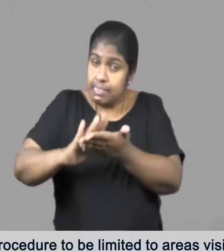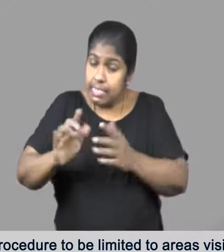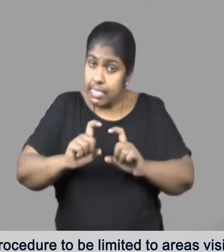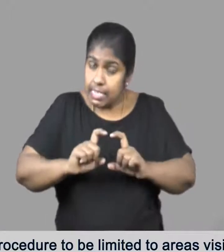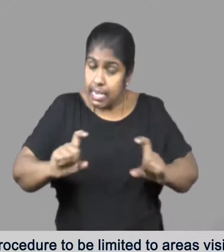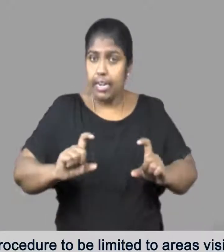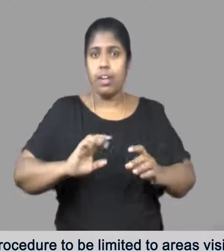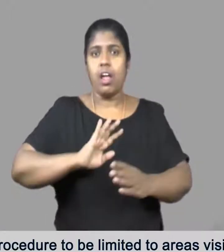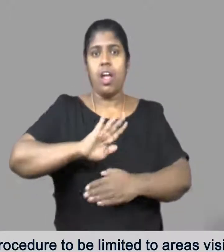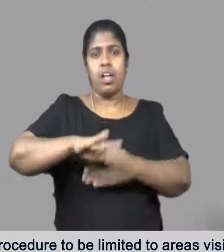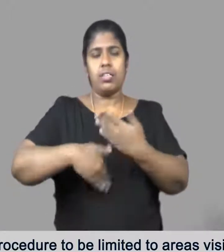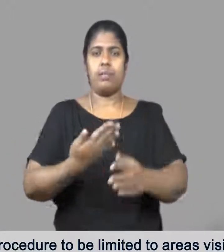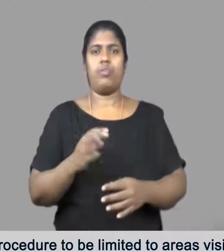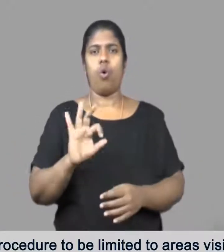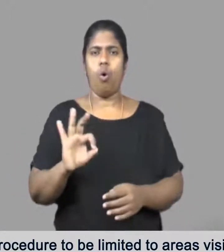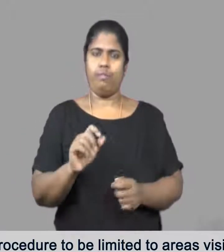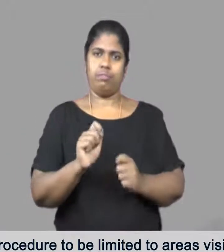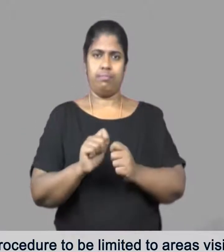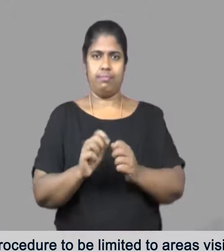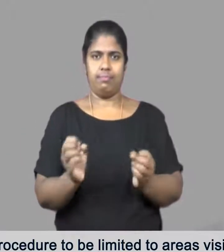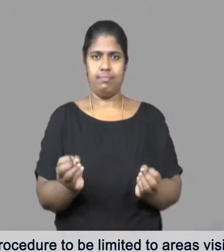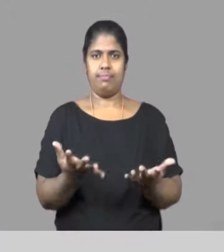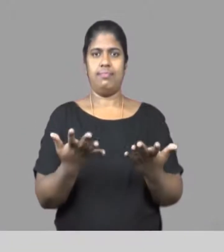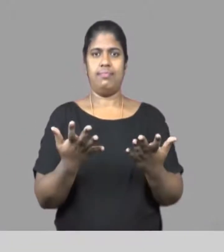can be resumed after disinfection.